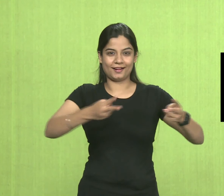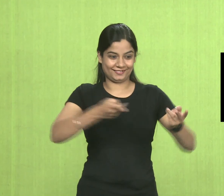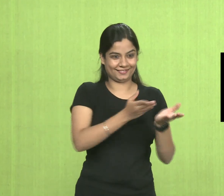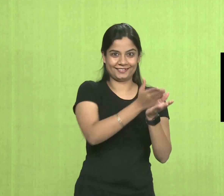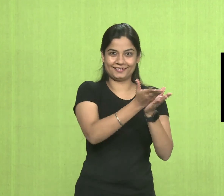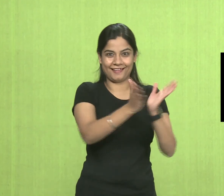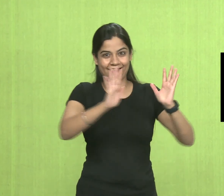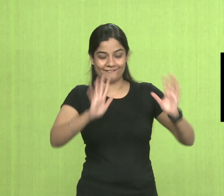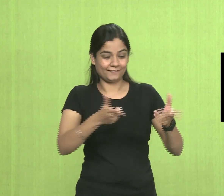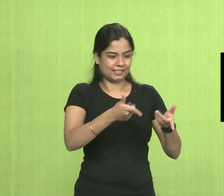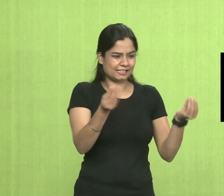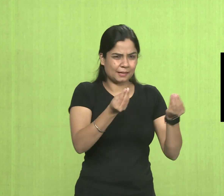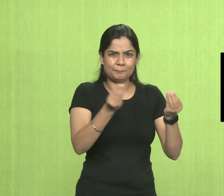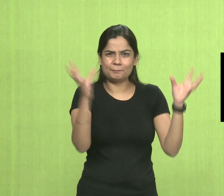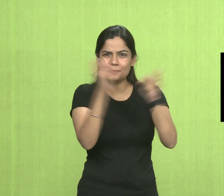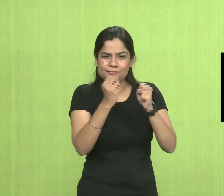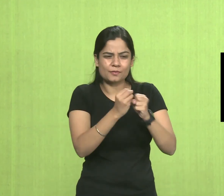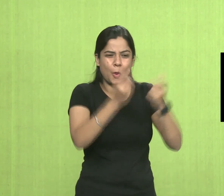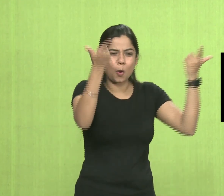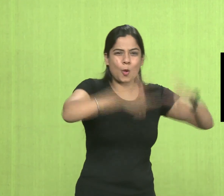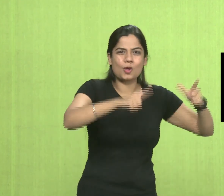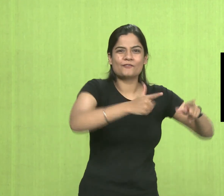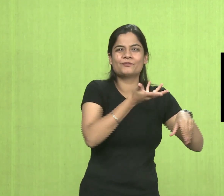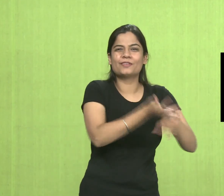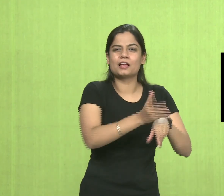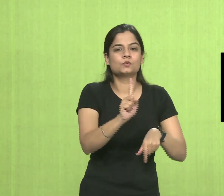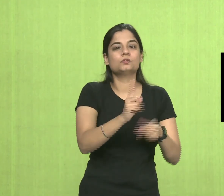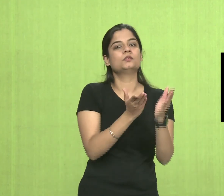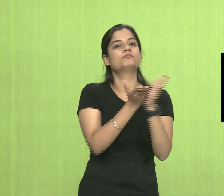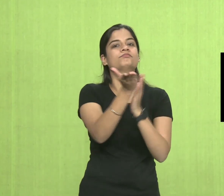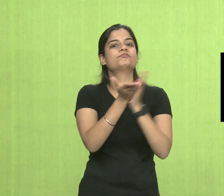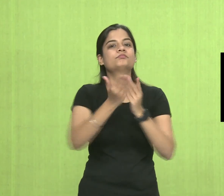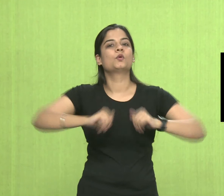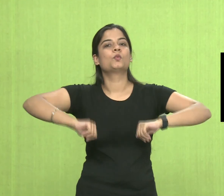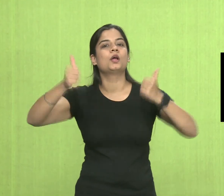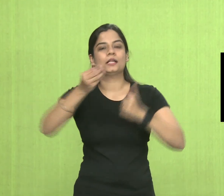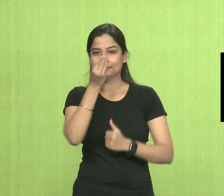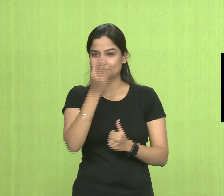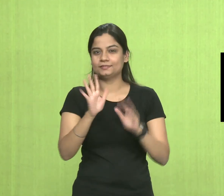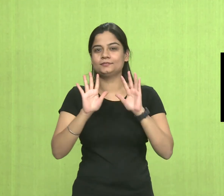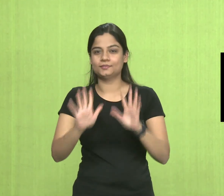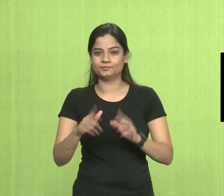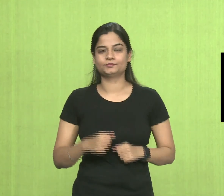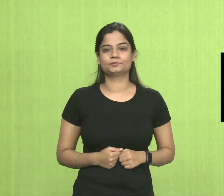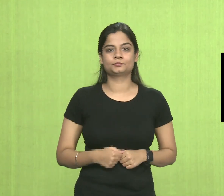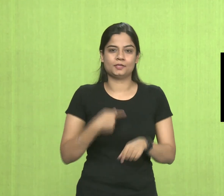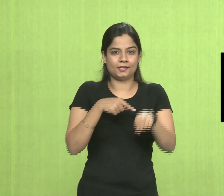How can we effectively utilize the leftover food? Some foods that go for waste, how can we avoid that wastage?